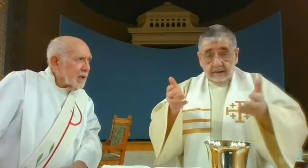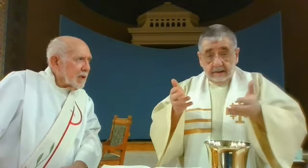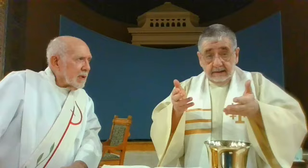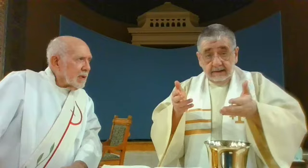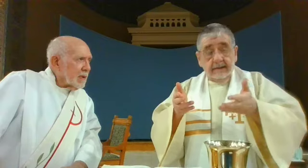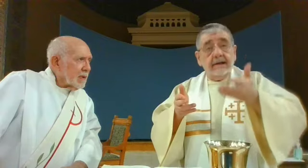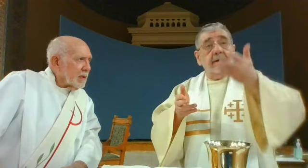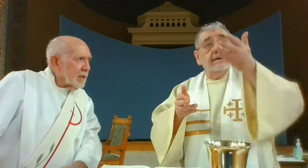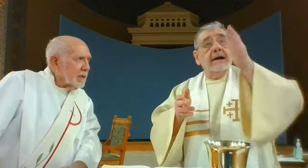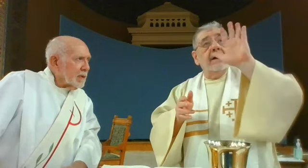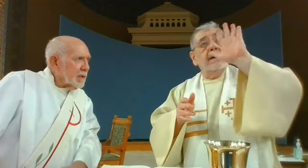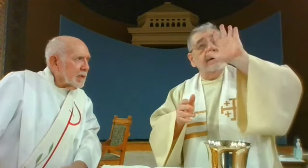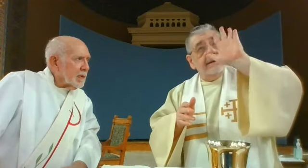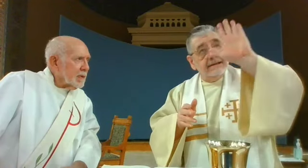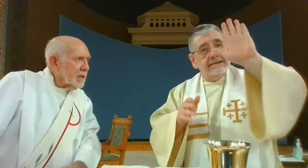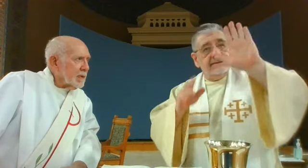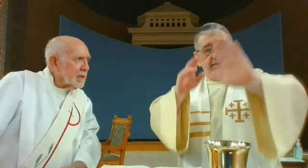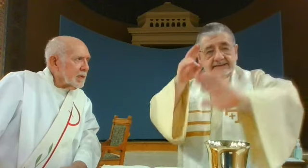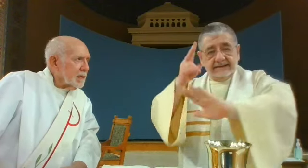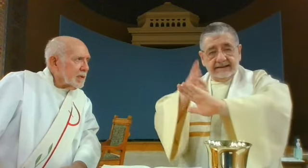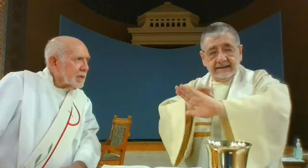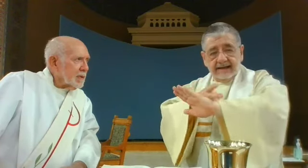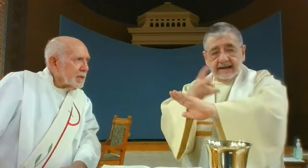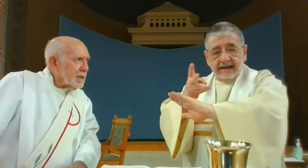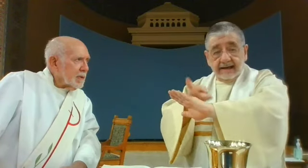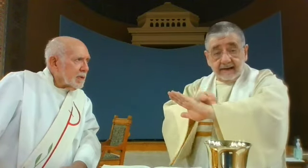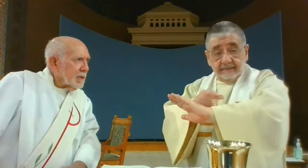Behold, the Lamb of God.